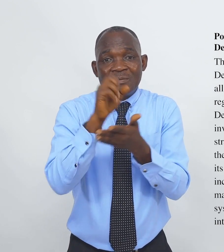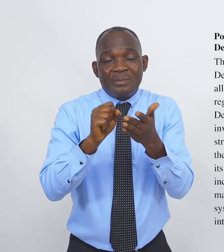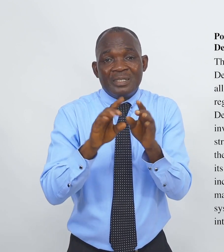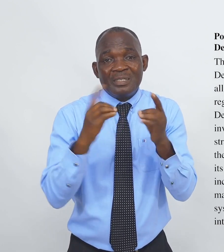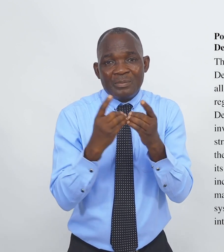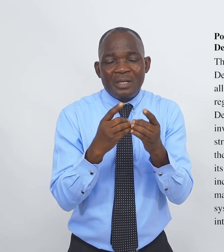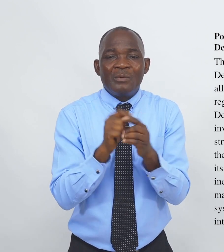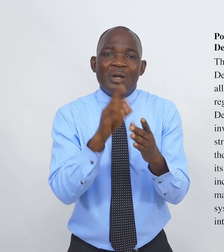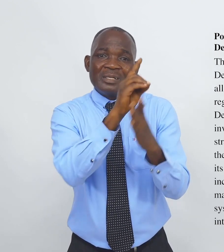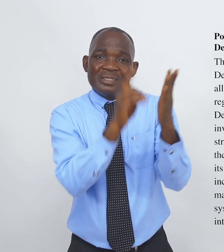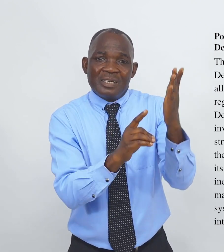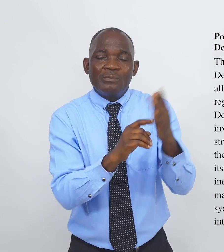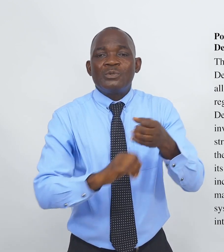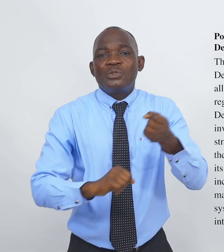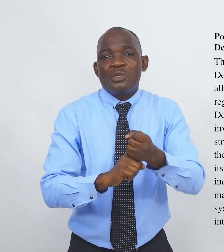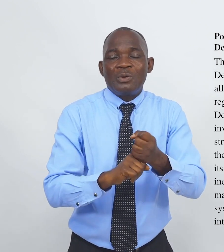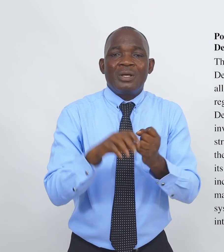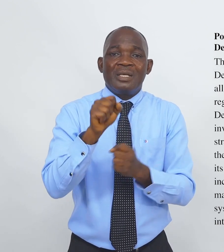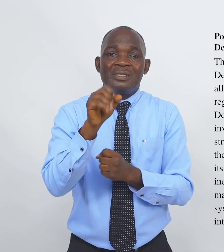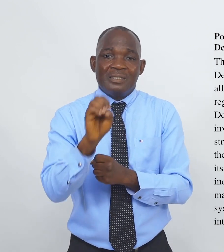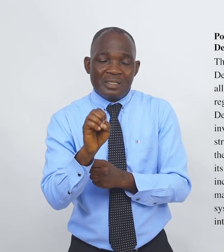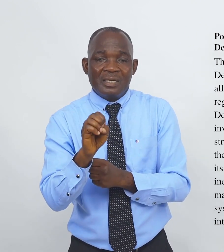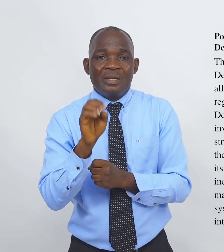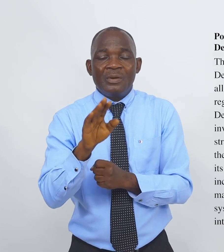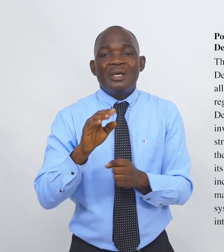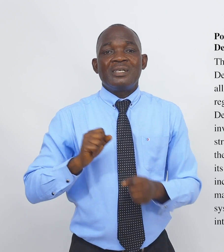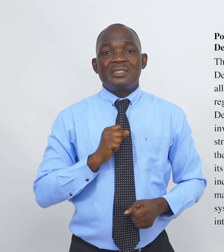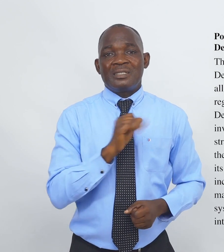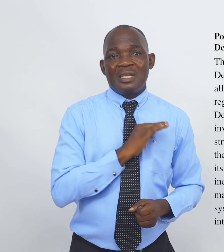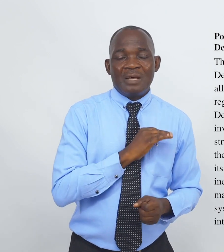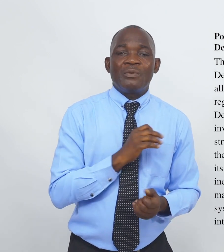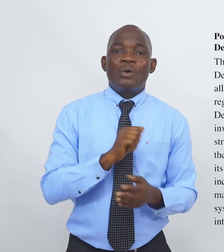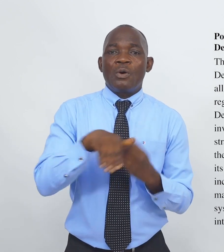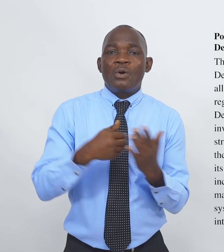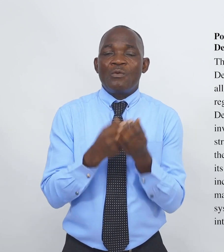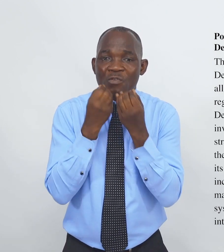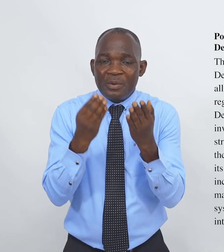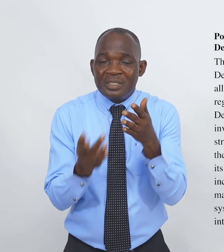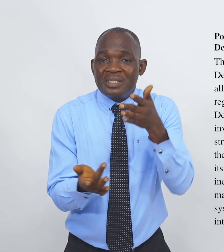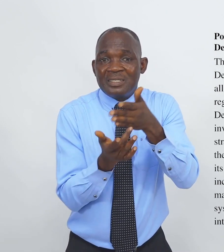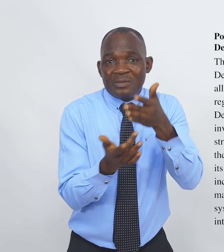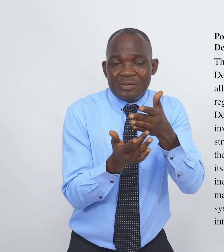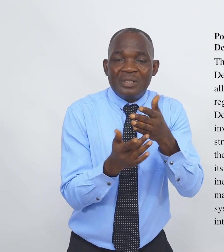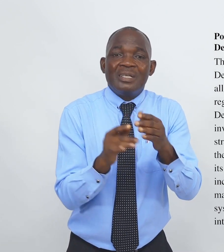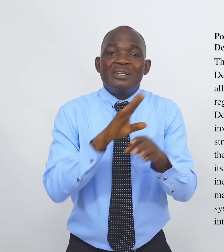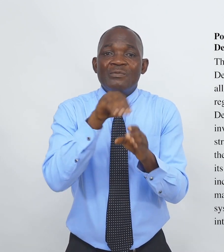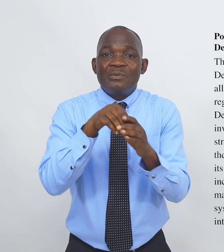is designed to support the SEC and its staff in all aspects of information technology, including